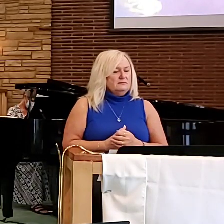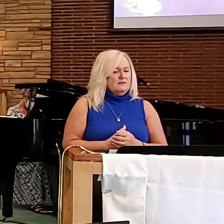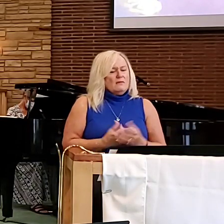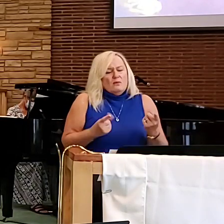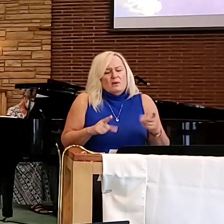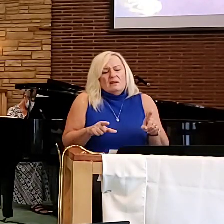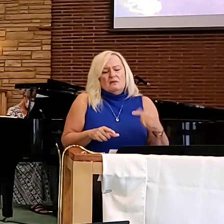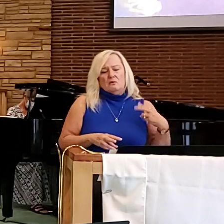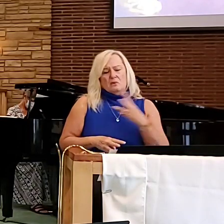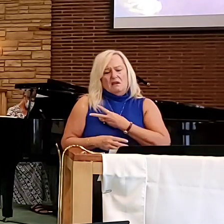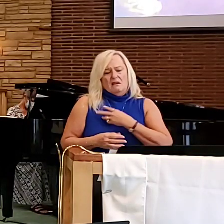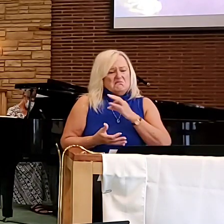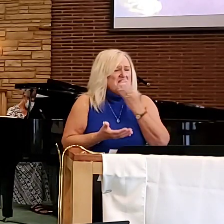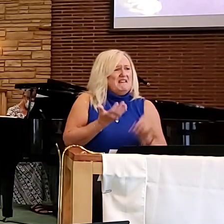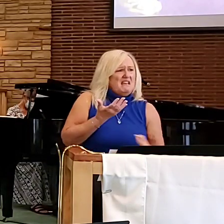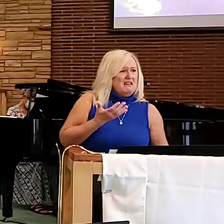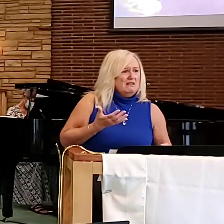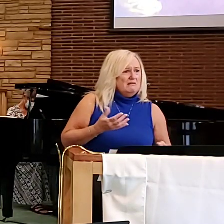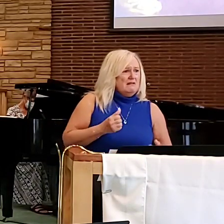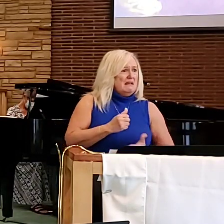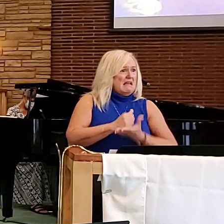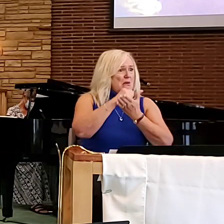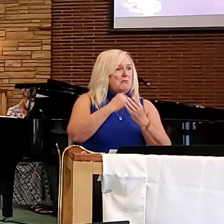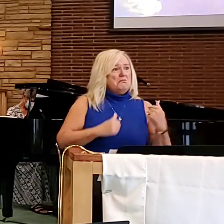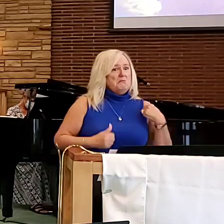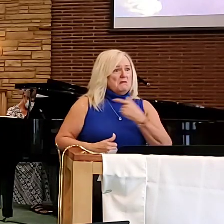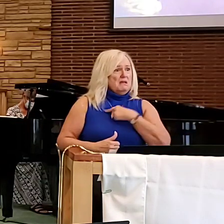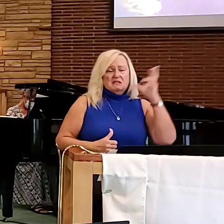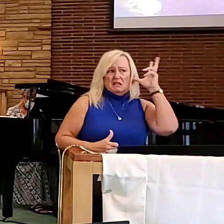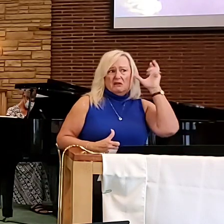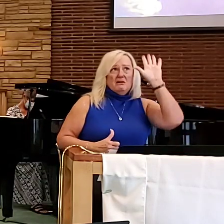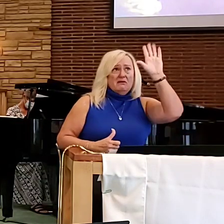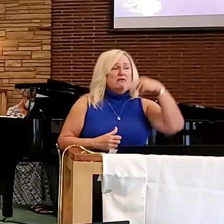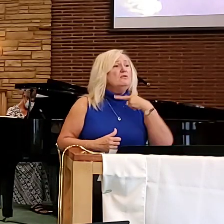When we falter, help us hear your voice.